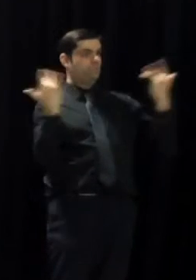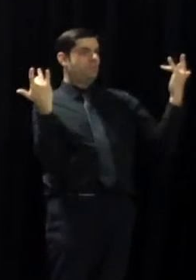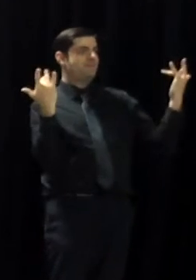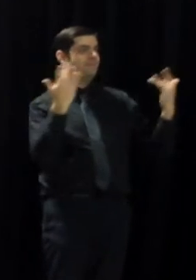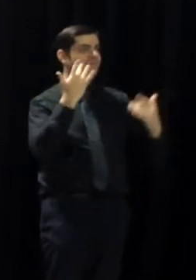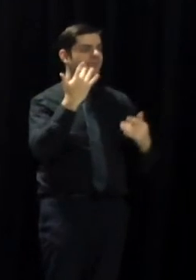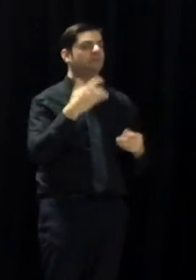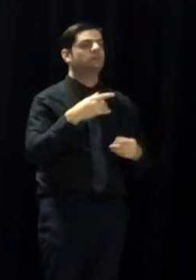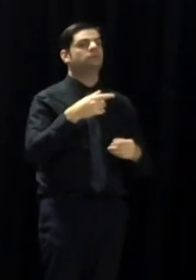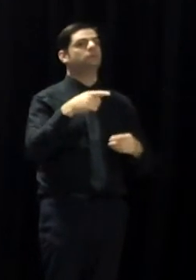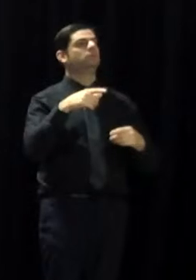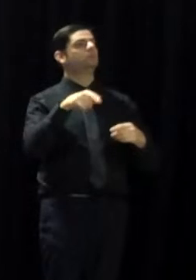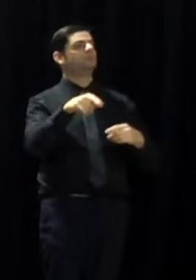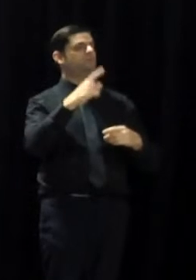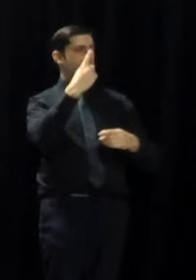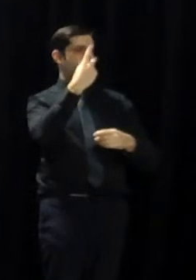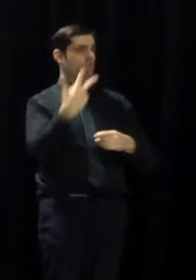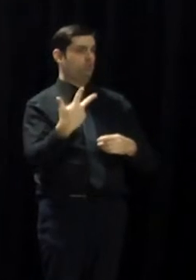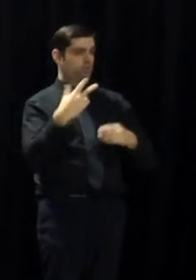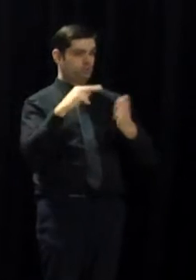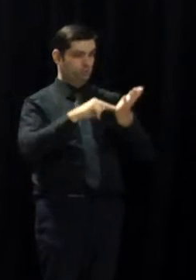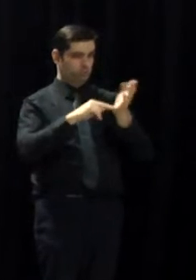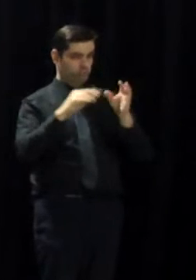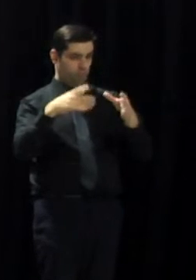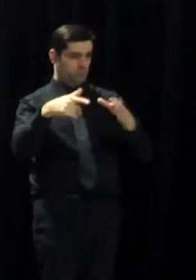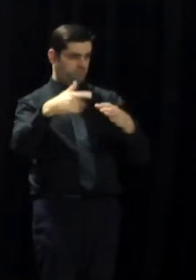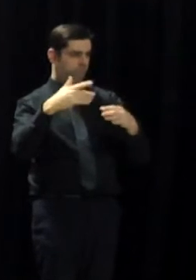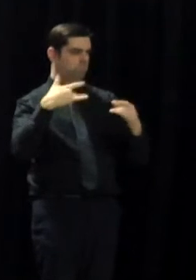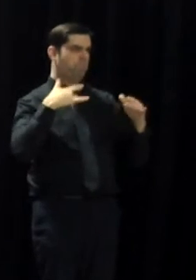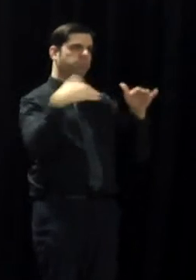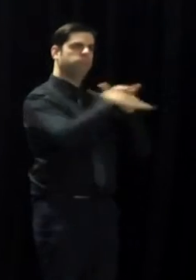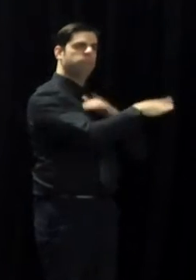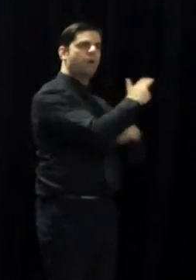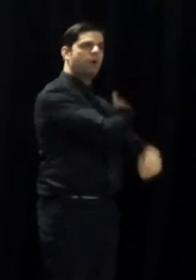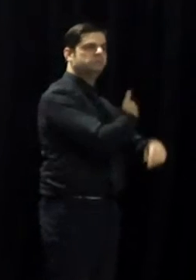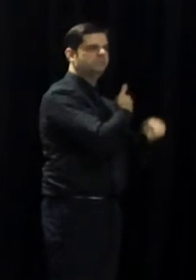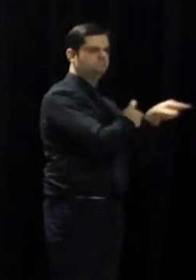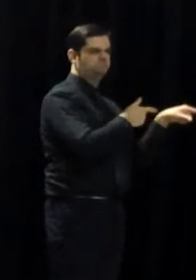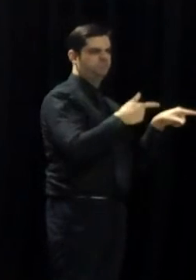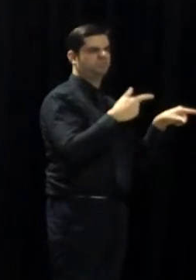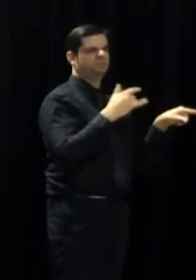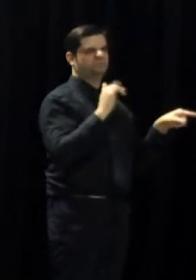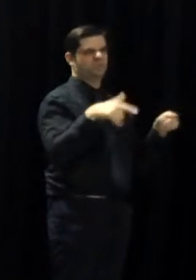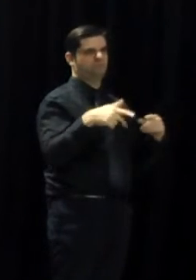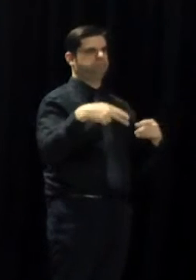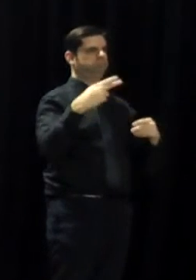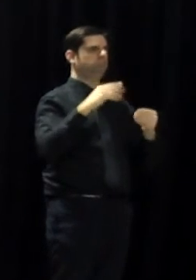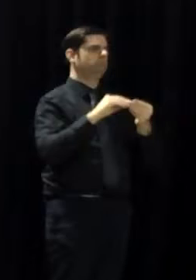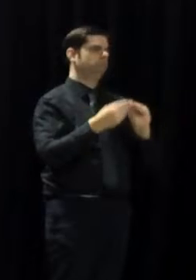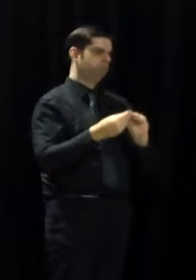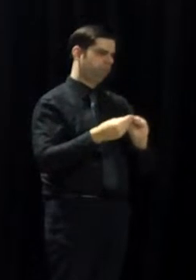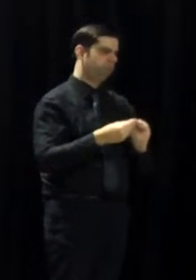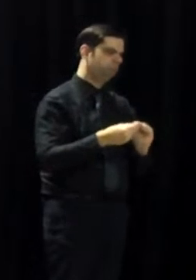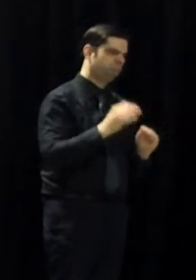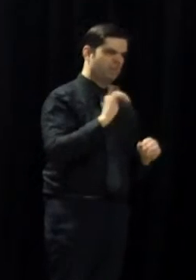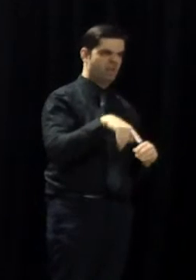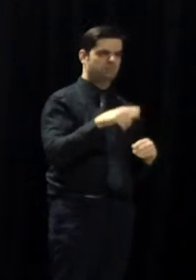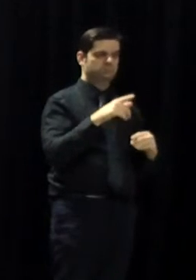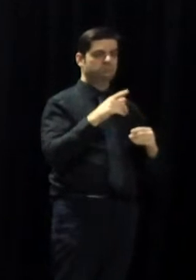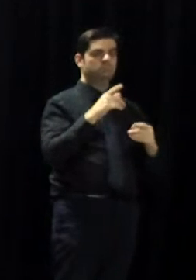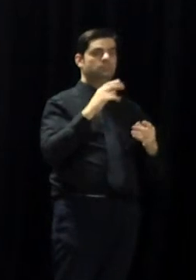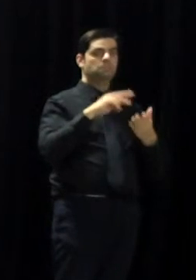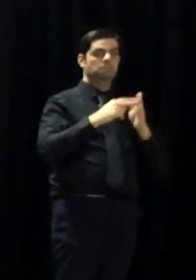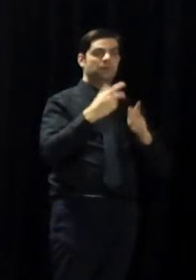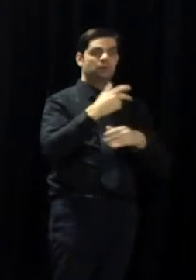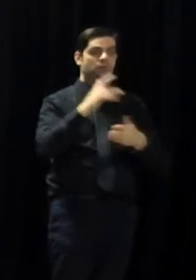some things that we can continue to do? We need to recognize, and I think we will, that